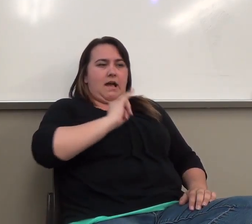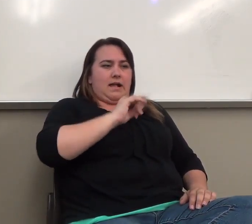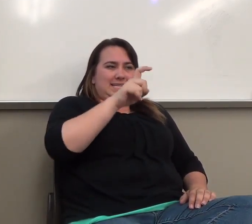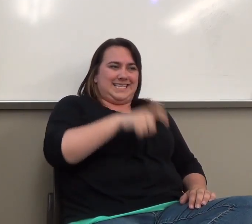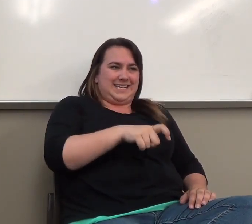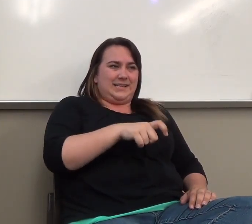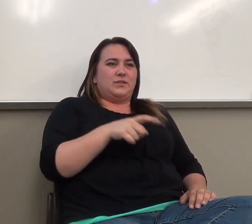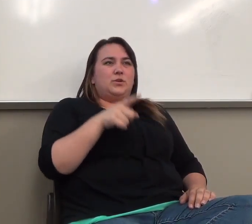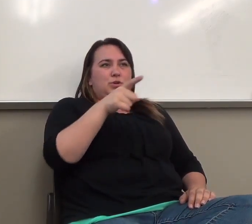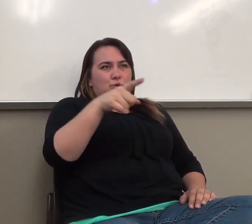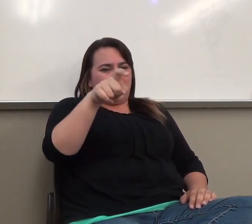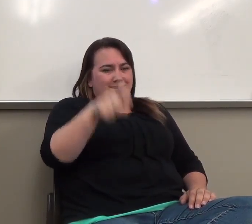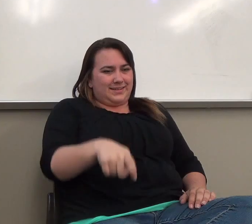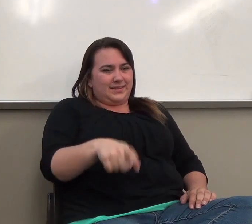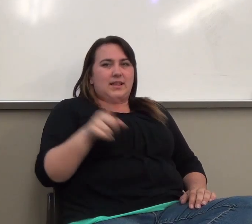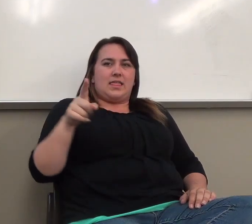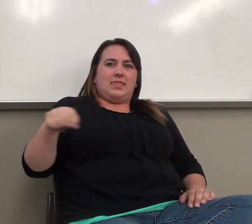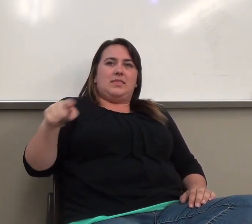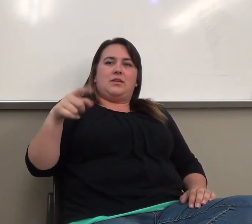you're thinking, oh, wait a minute, Miss Penny said that